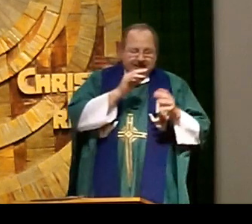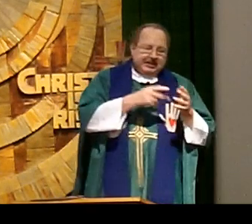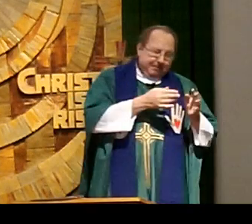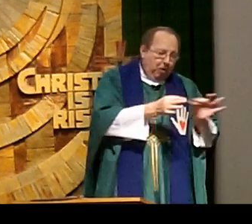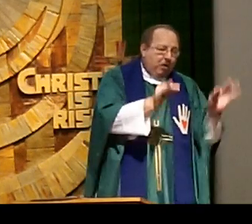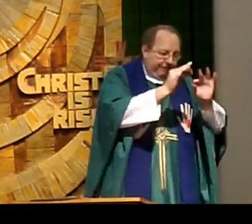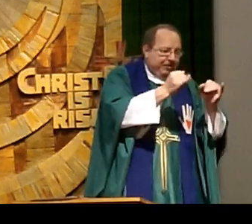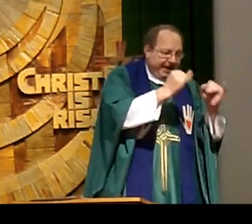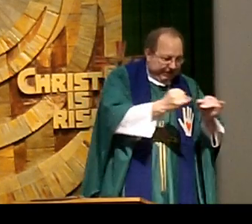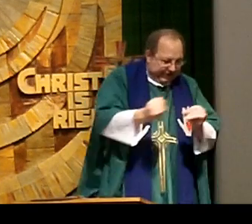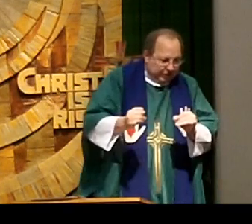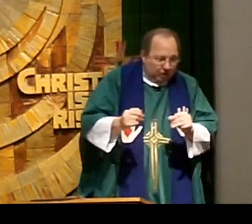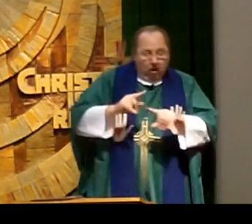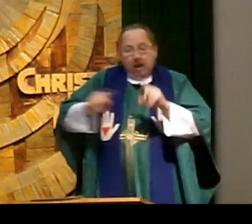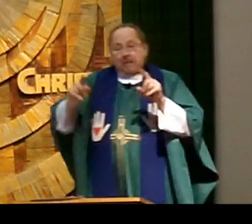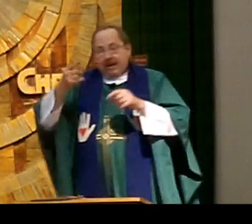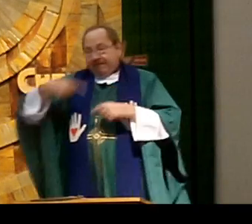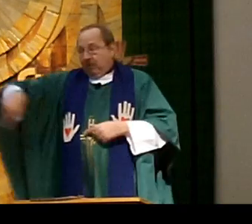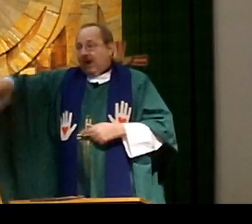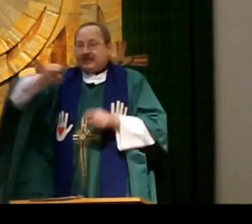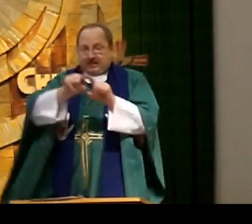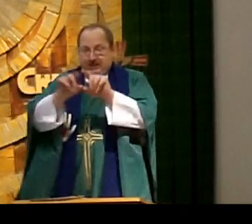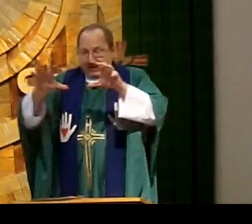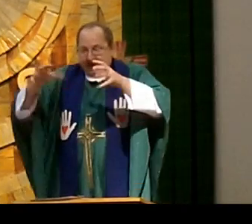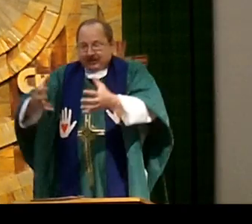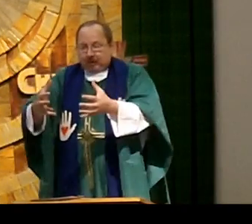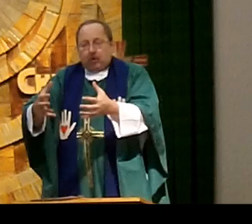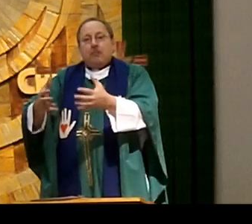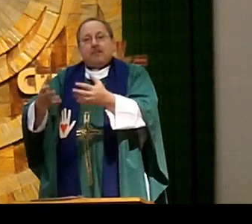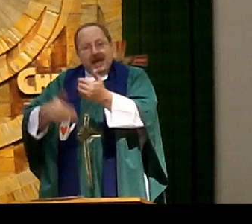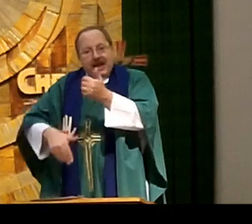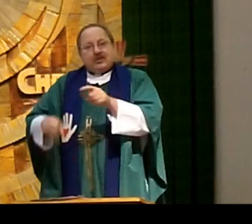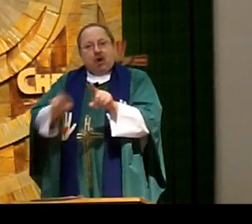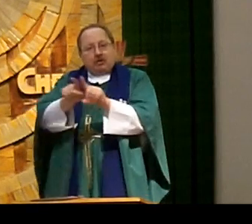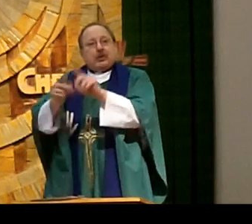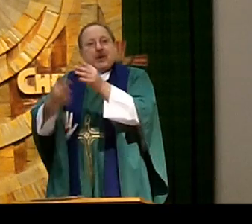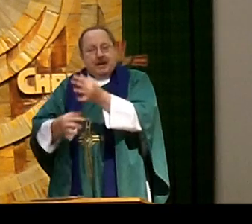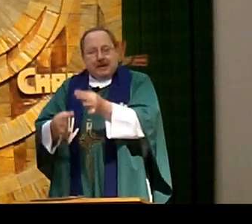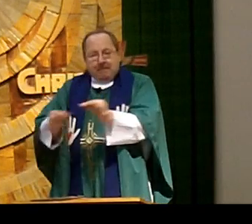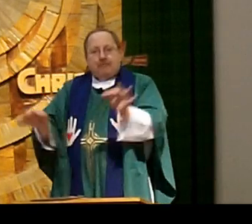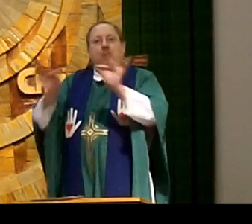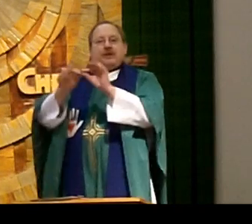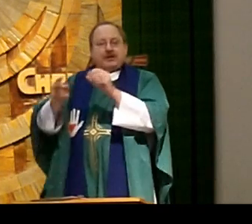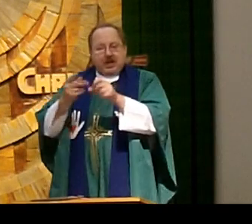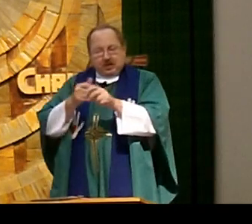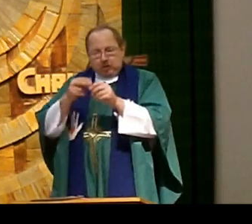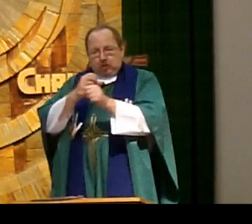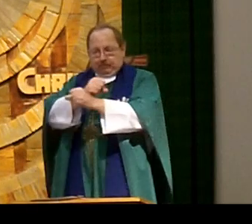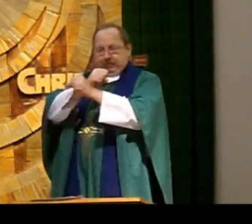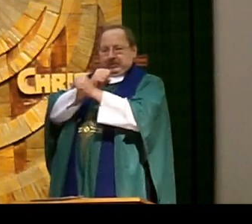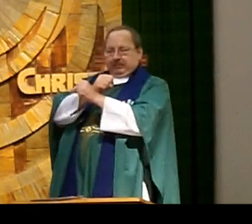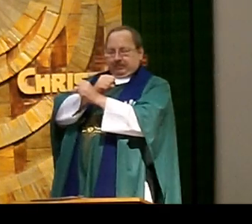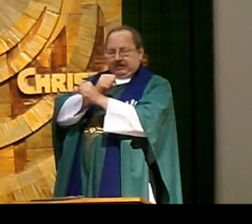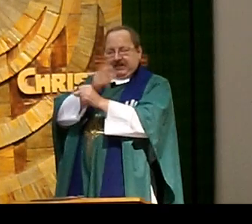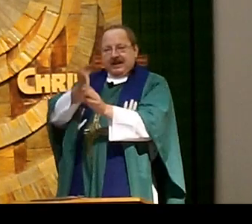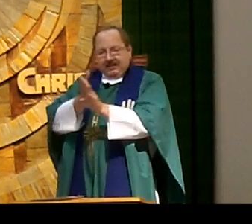it's important for the individual, but for us as a group, it's also important to defend